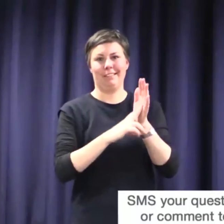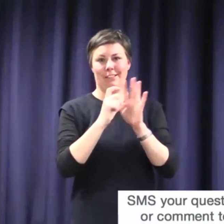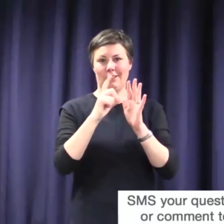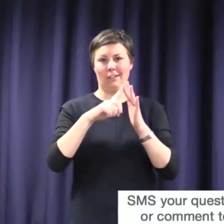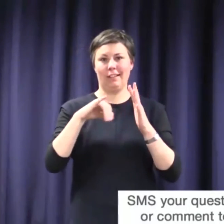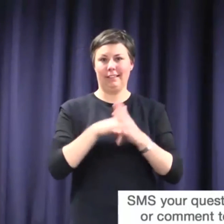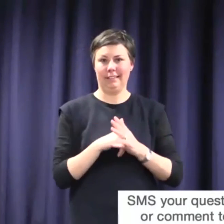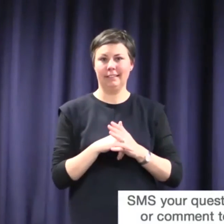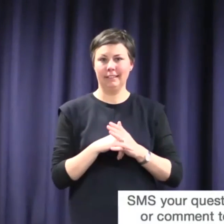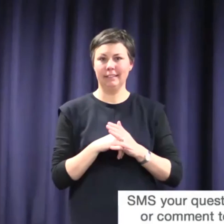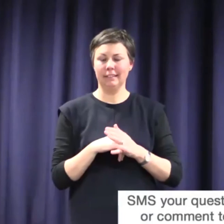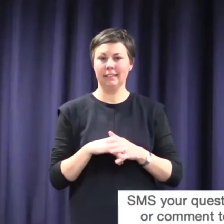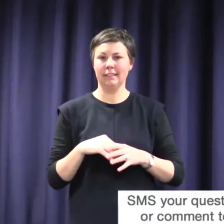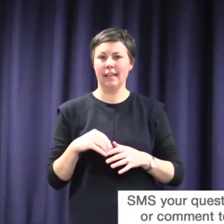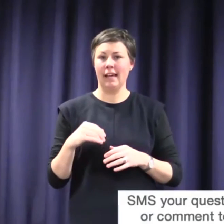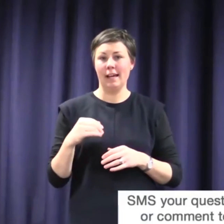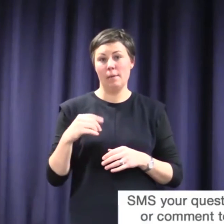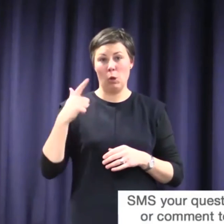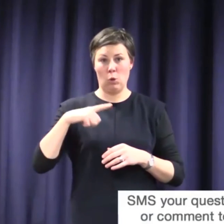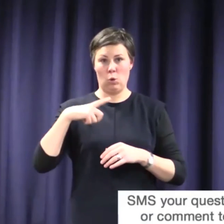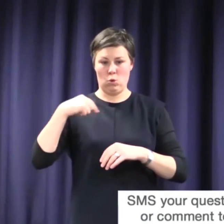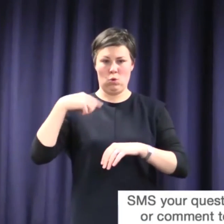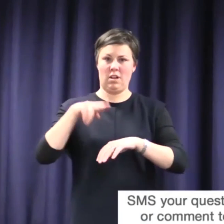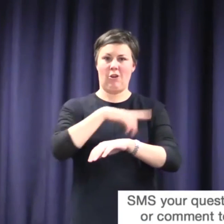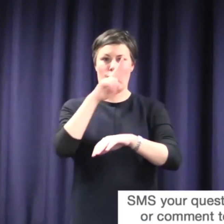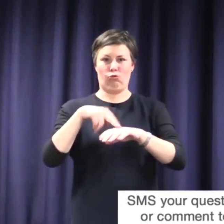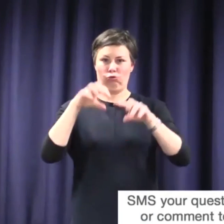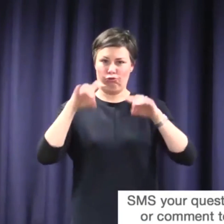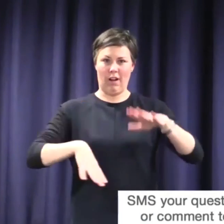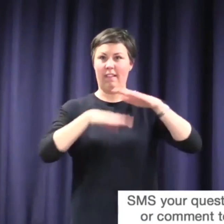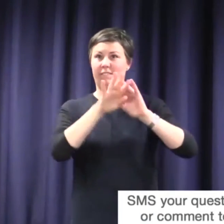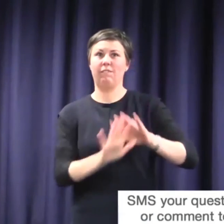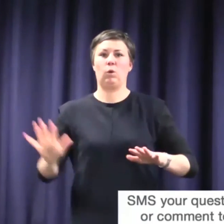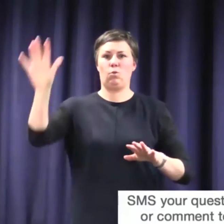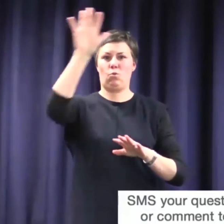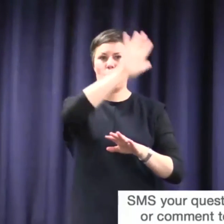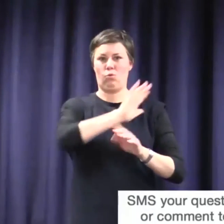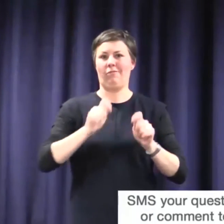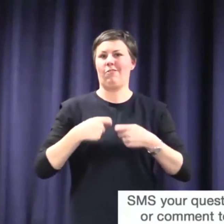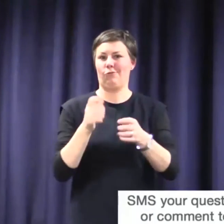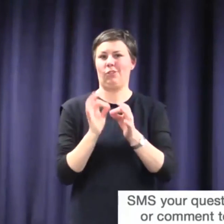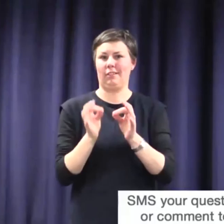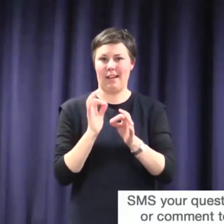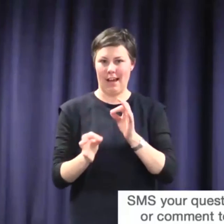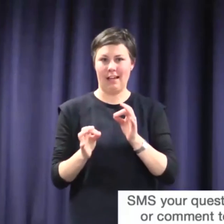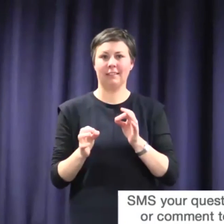the NDIS, and that's because we are a national service. We operate in all of the trial